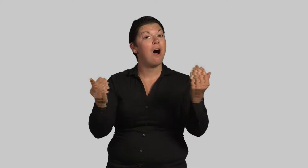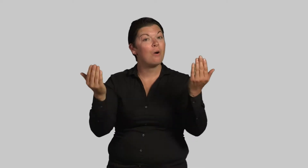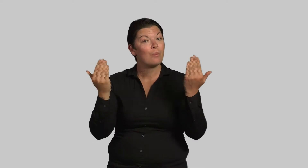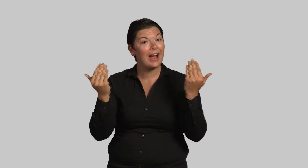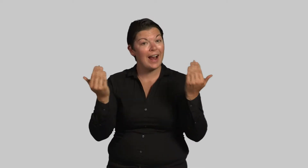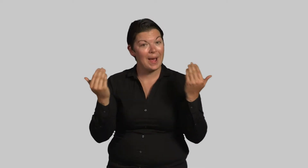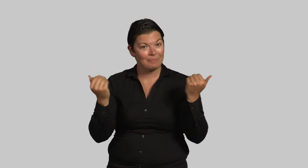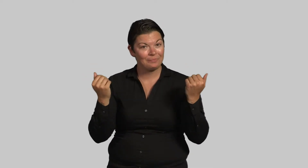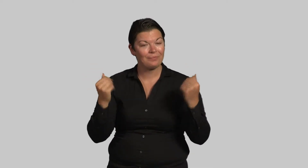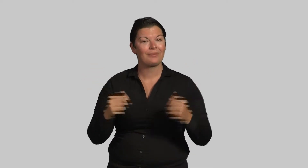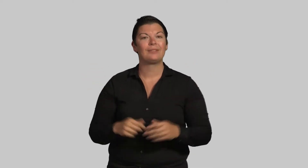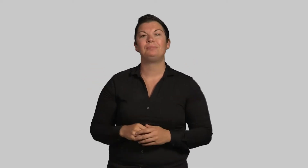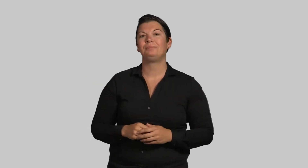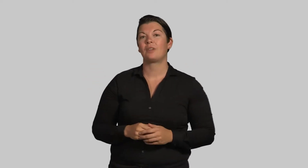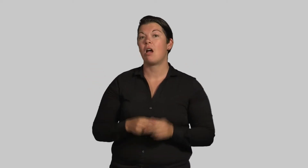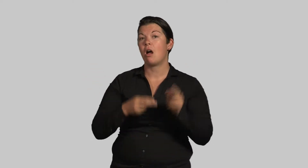Welcome.